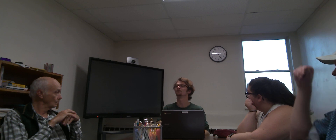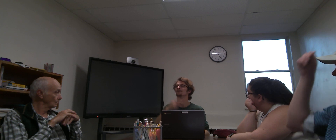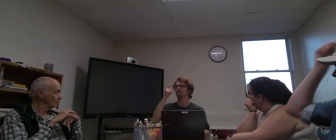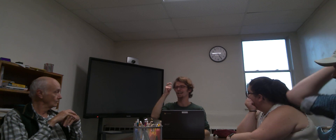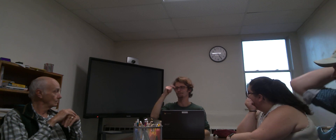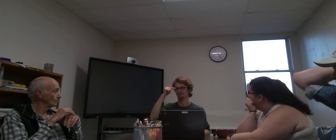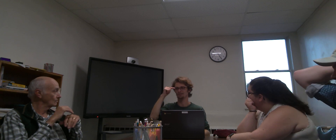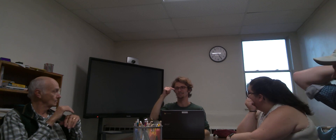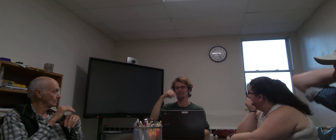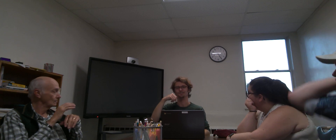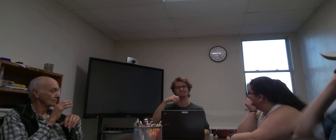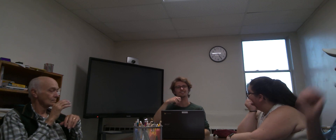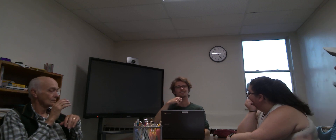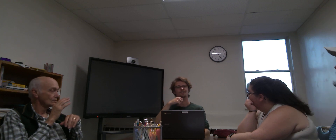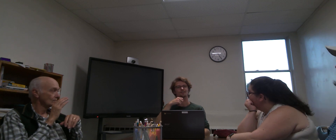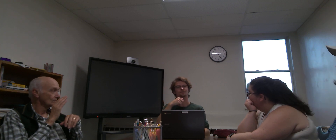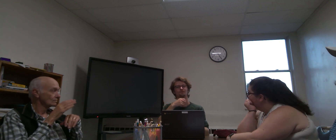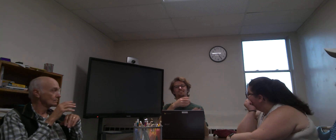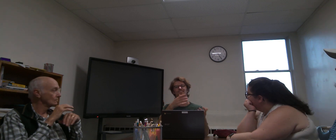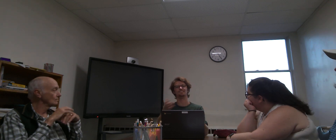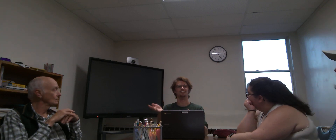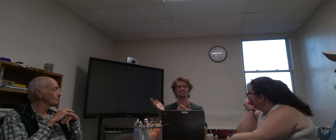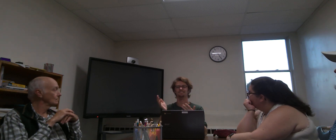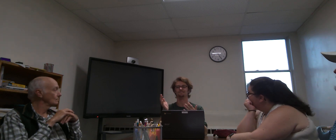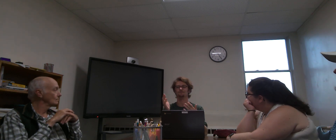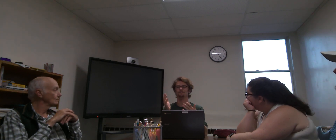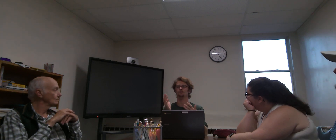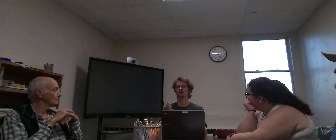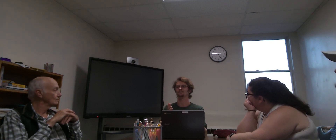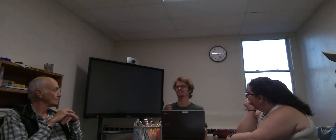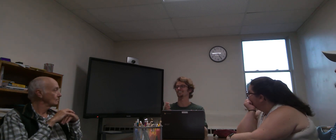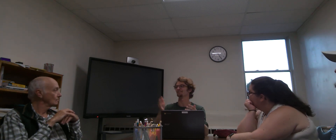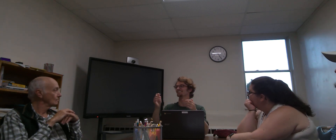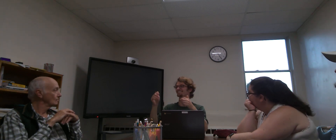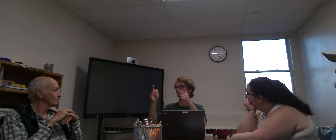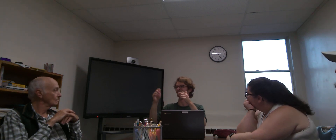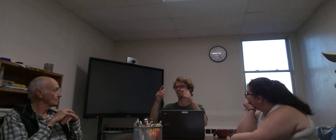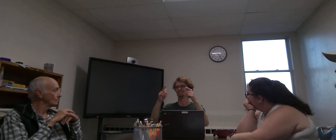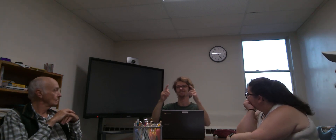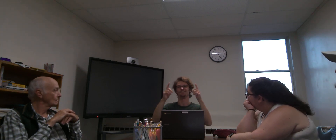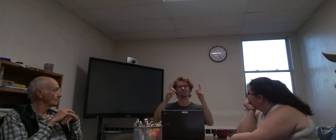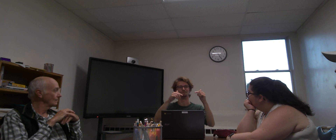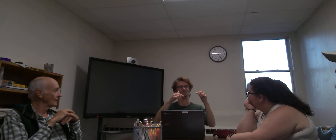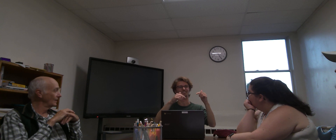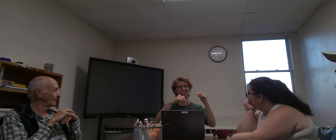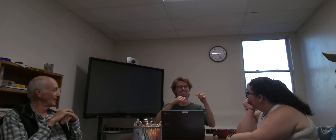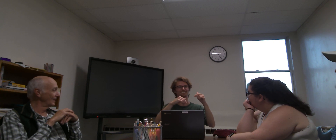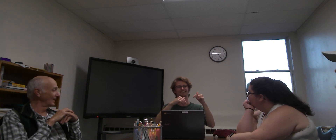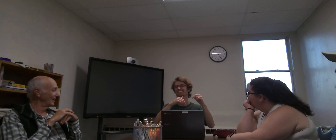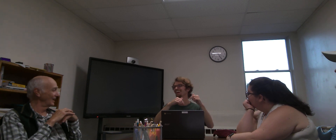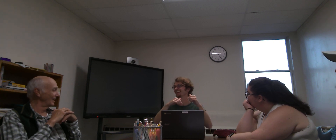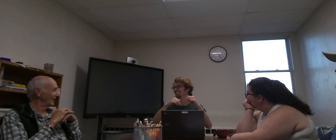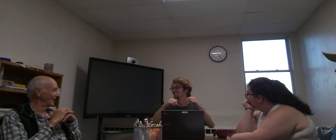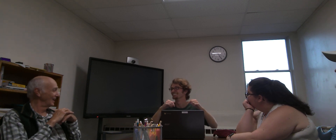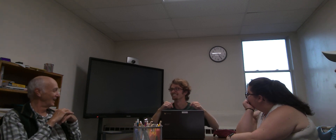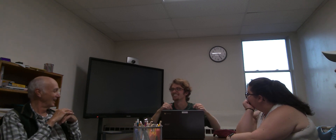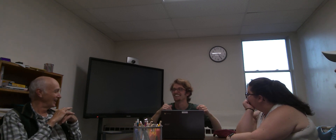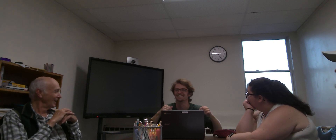Your eyebrows go down. So I'm just gonna say some questions, and I want to see everyone's eyebrows go up or down. And I'm gonna be looking at your